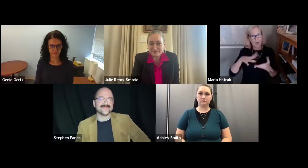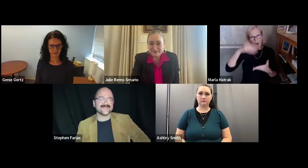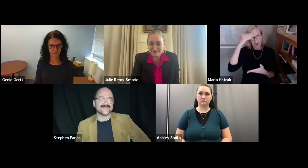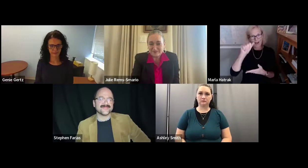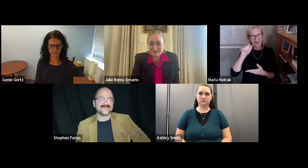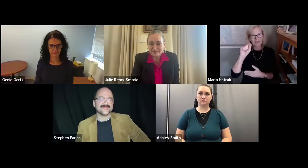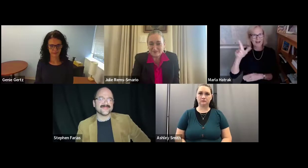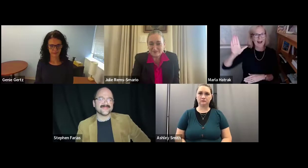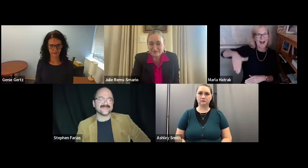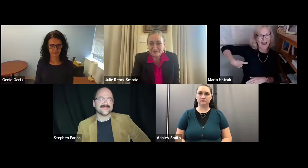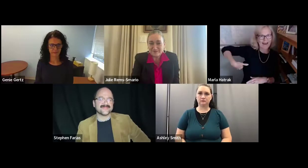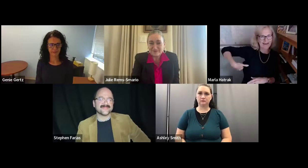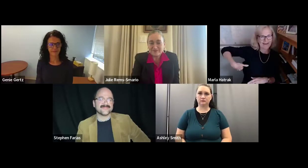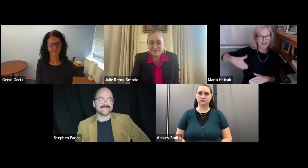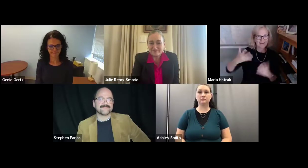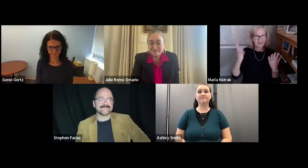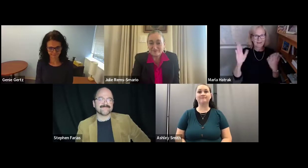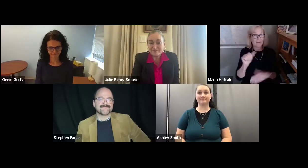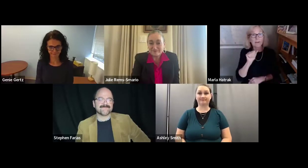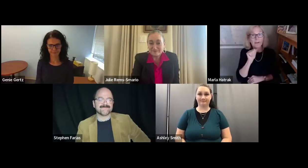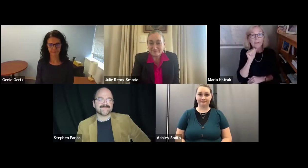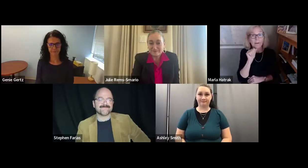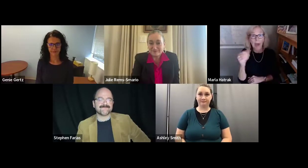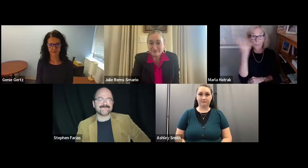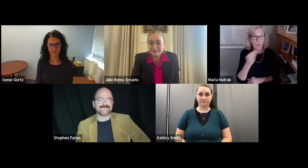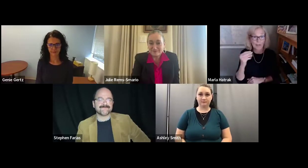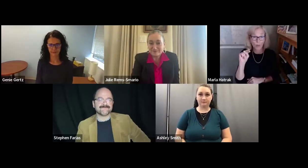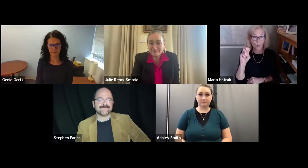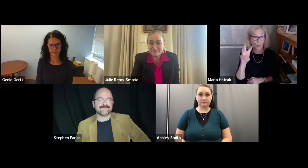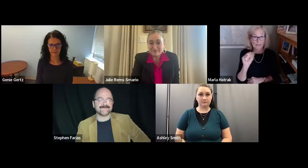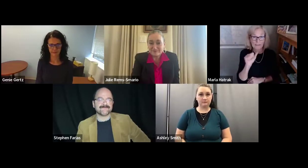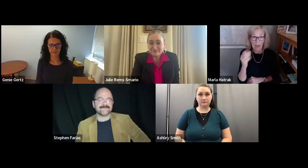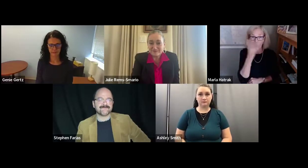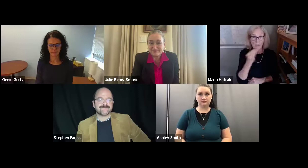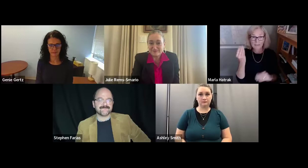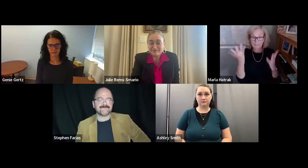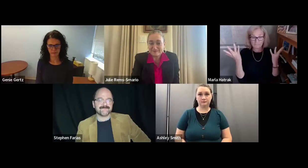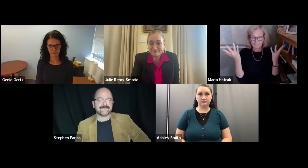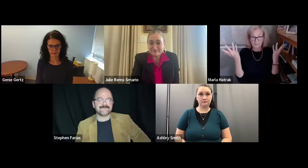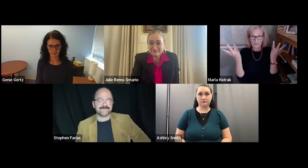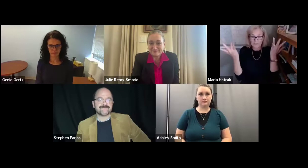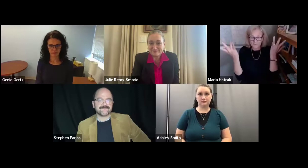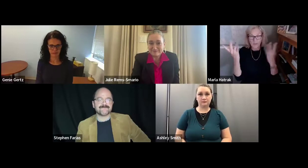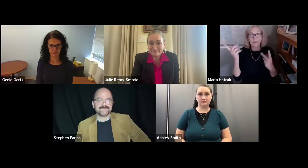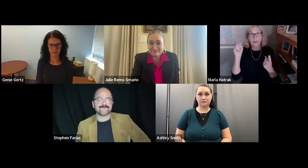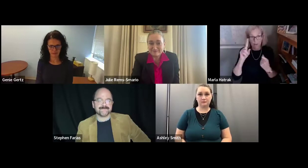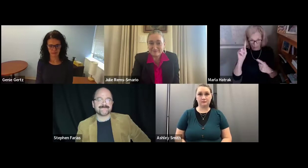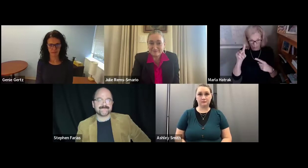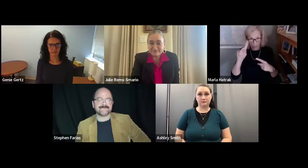in our brain and how deaf babies who are late learners, not acquiring ASL till later in life, is not